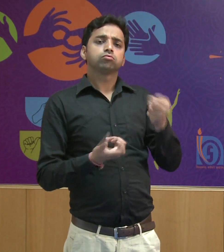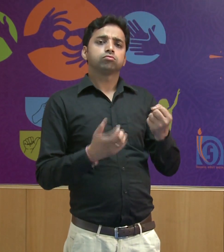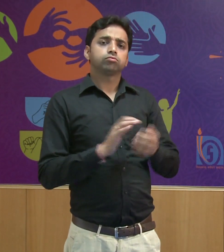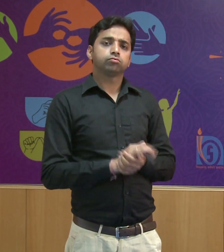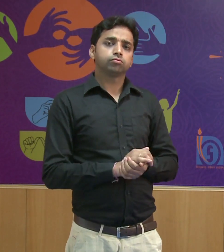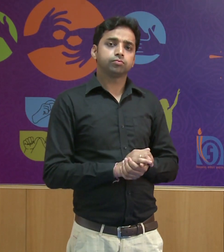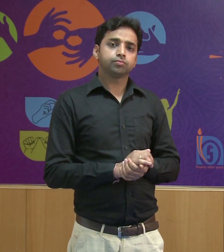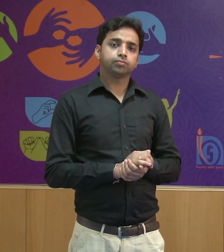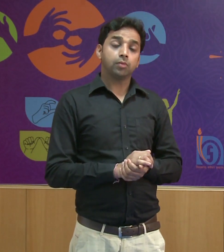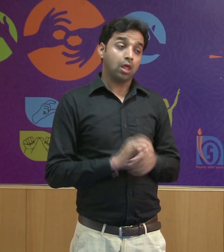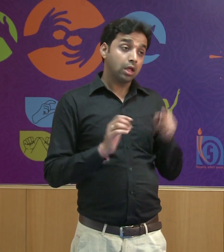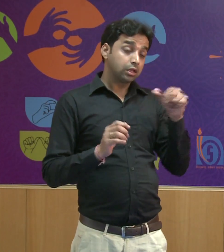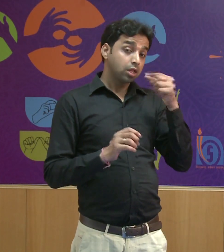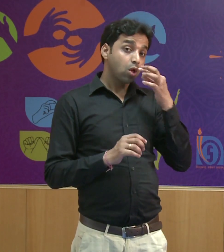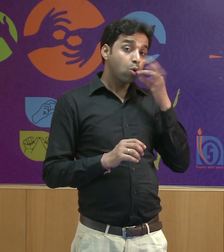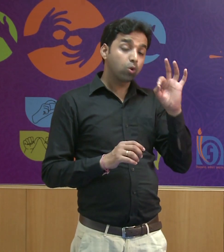and their original language,